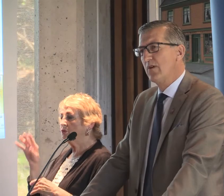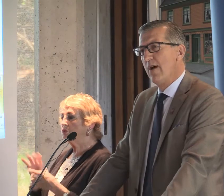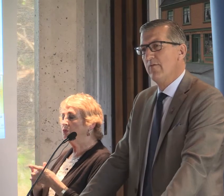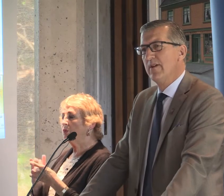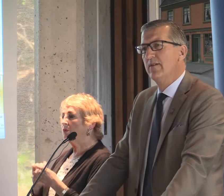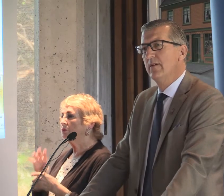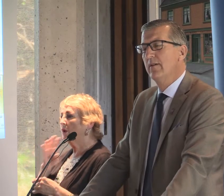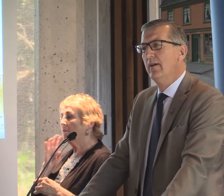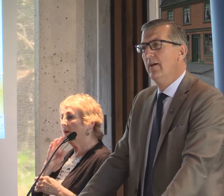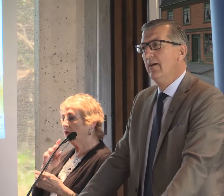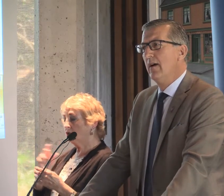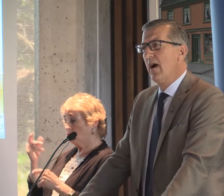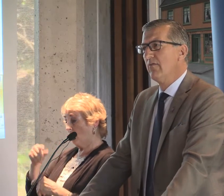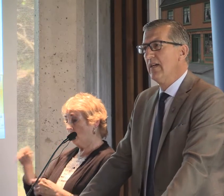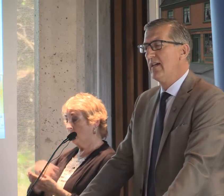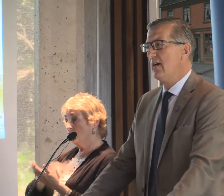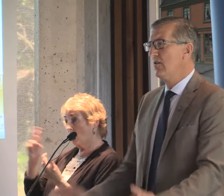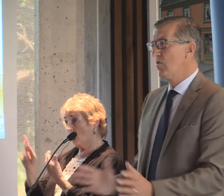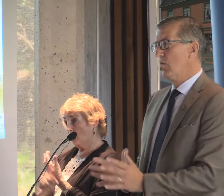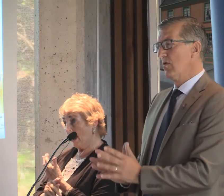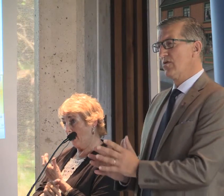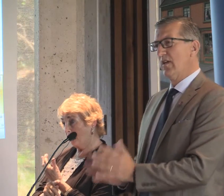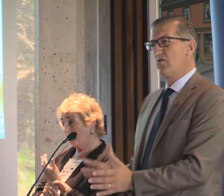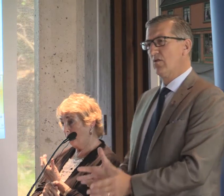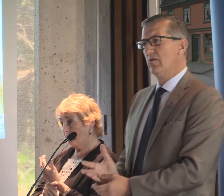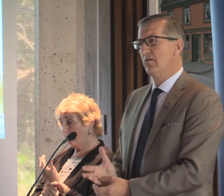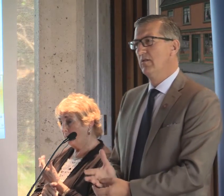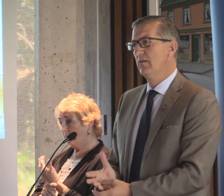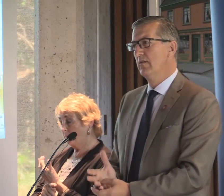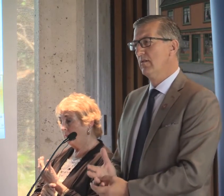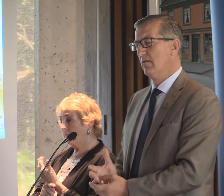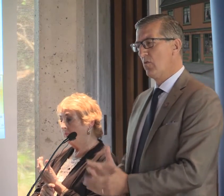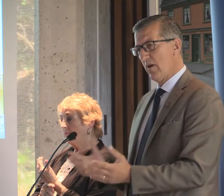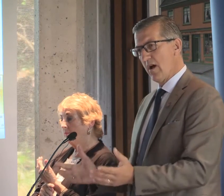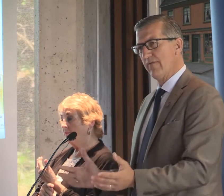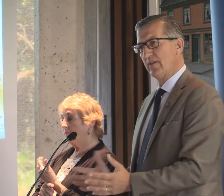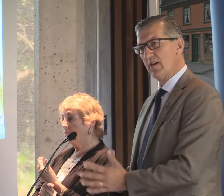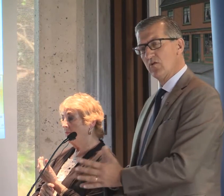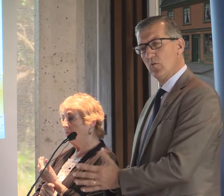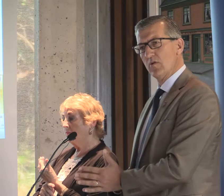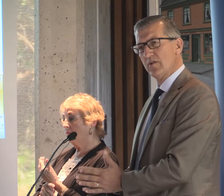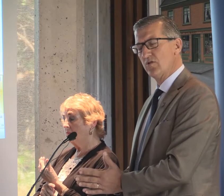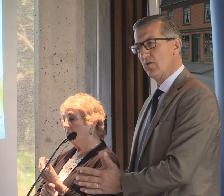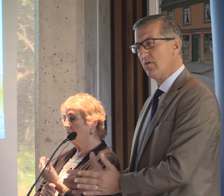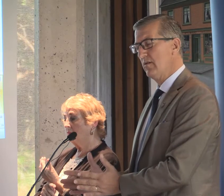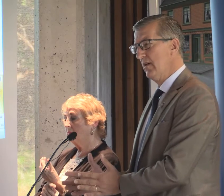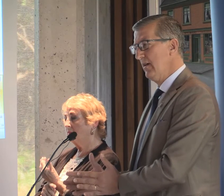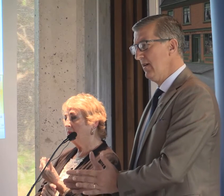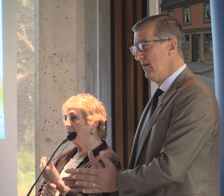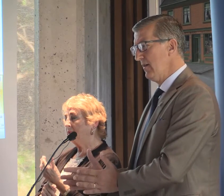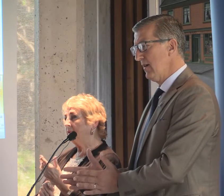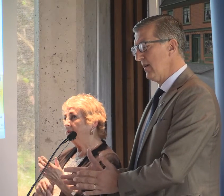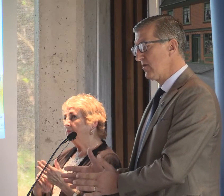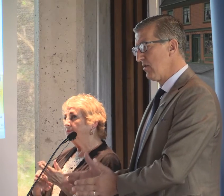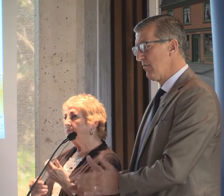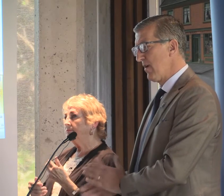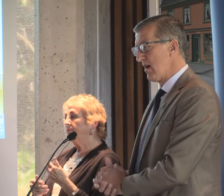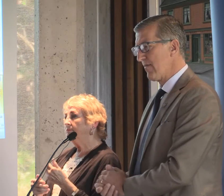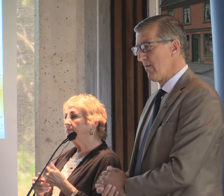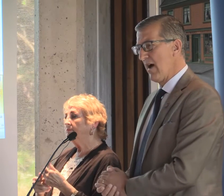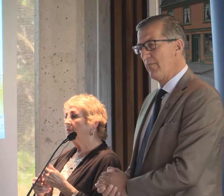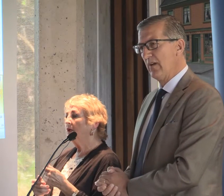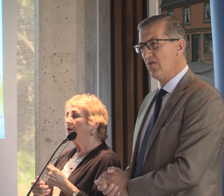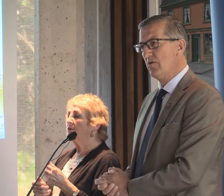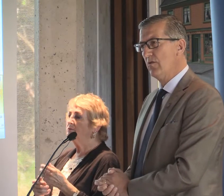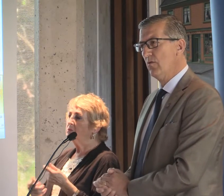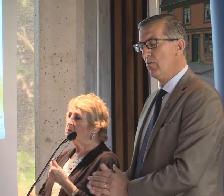programs for government are really geared towards it's quite often geared towards a certain part